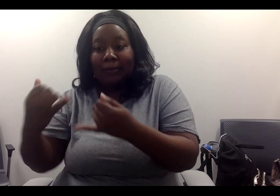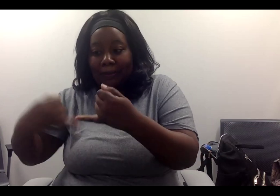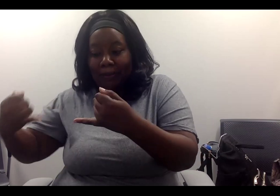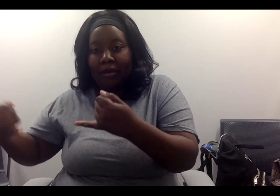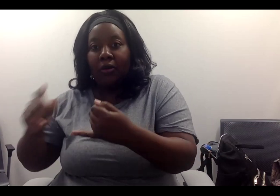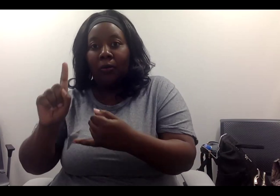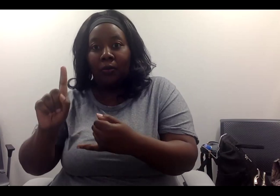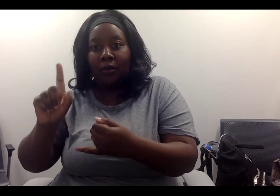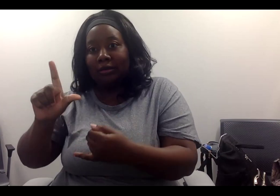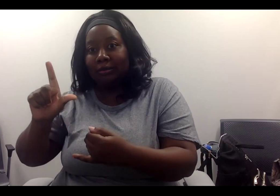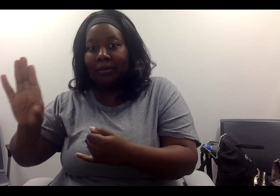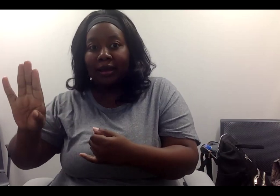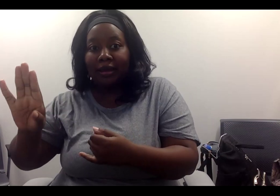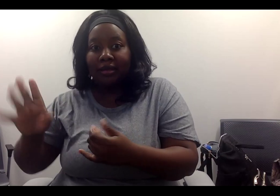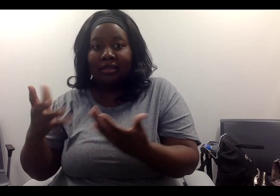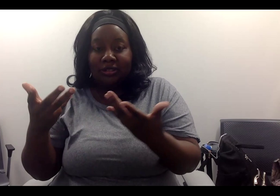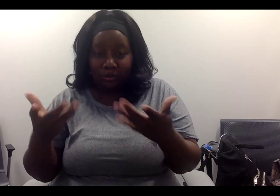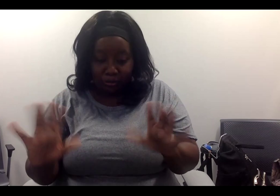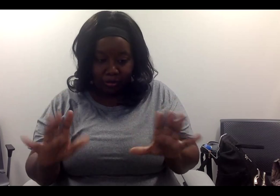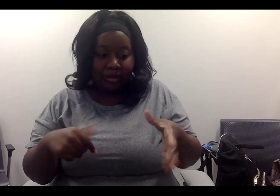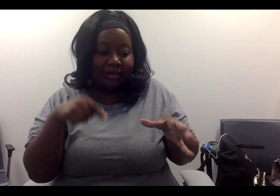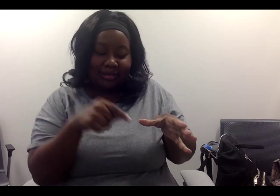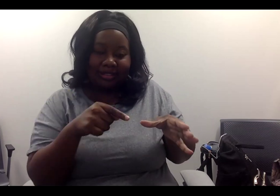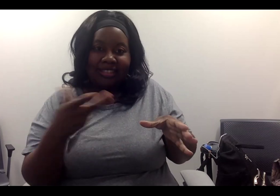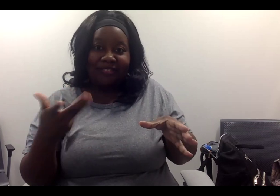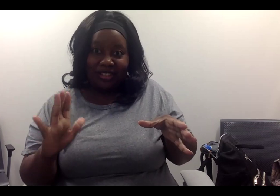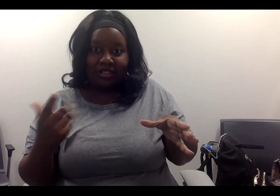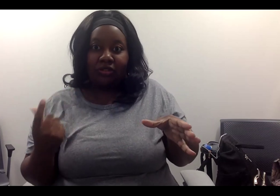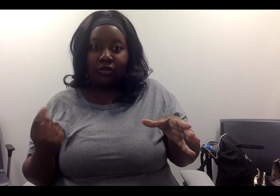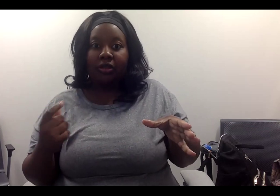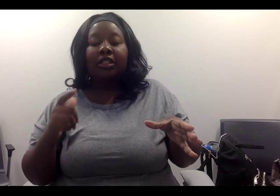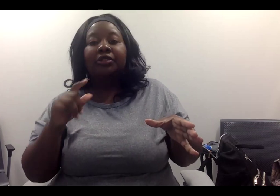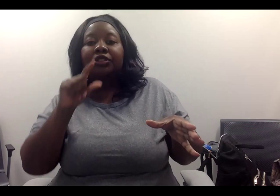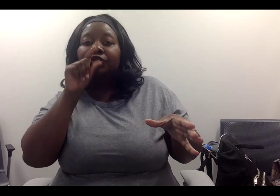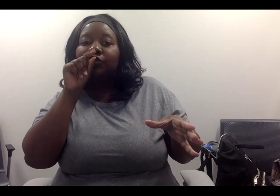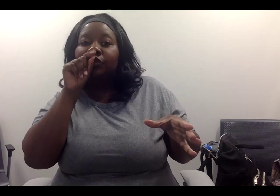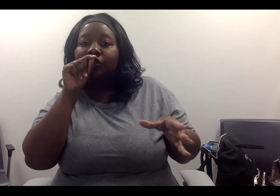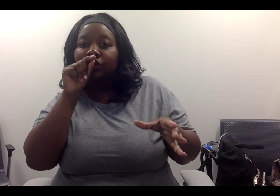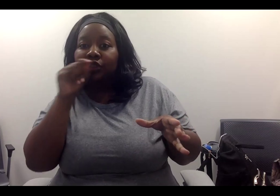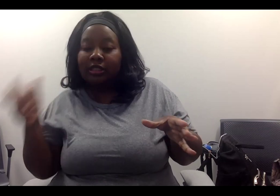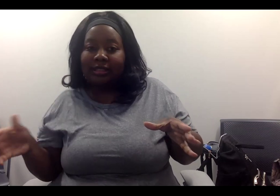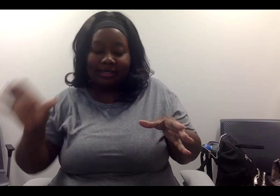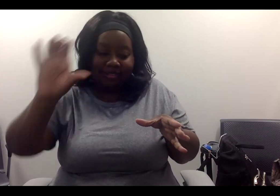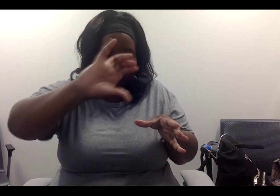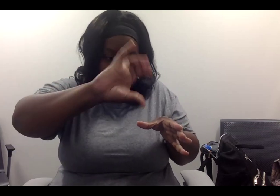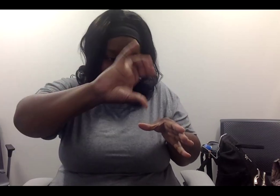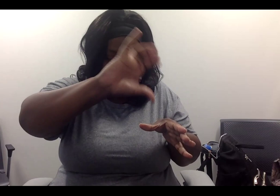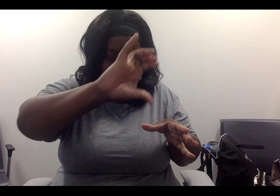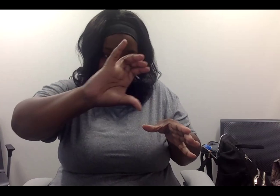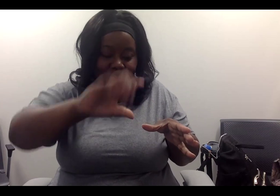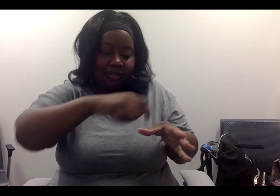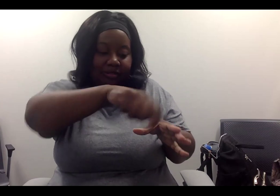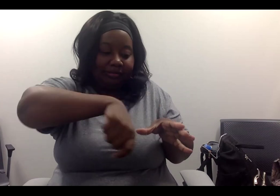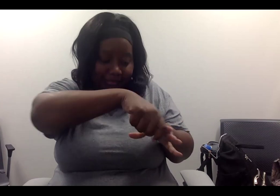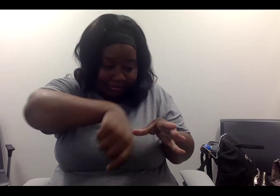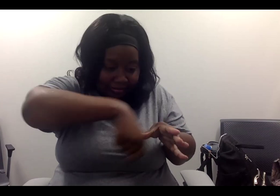off, we will chop up our reserved chicken into about a ½ inch to 1 inch size pieces. And we will stir that in. Cook this for